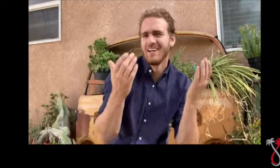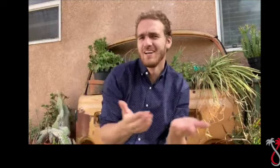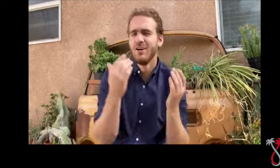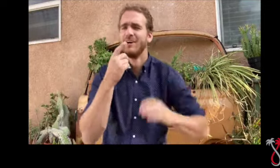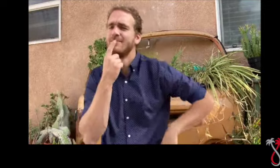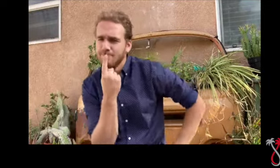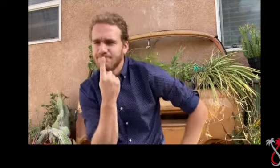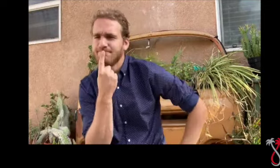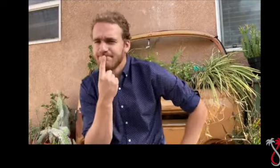Who's here?